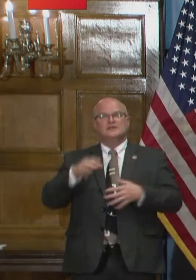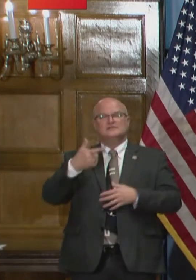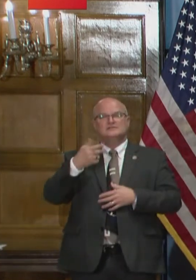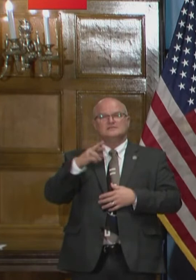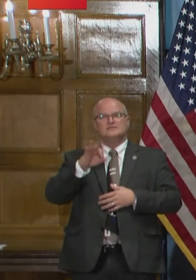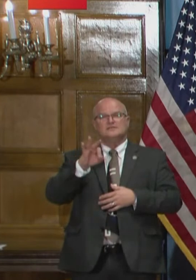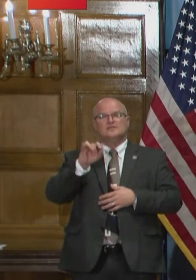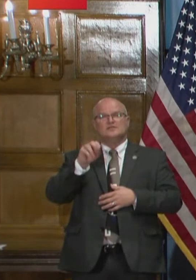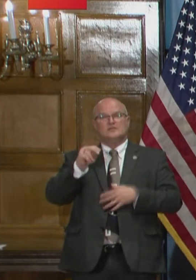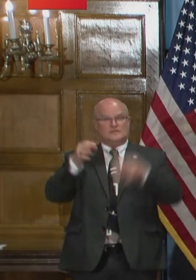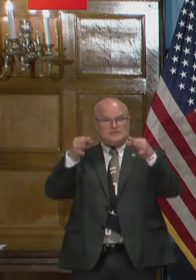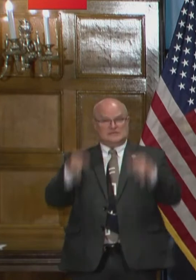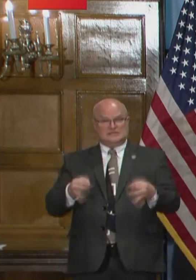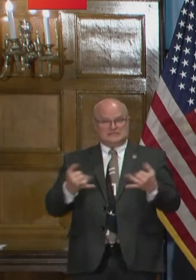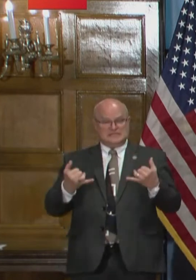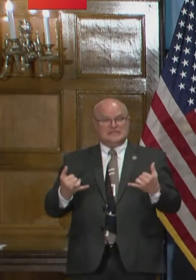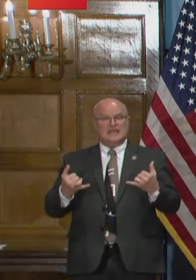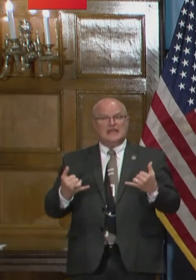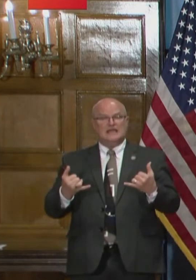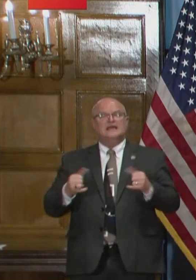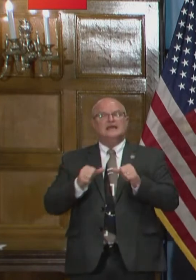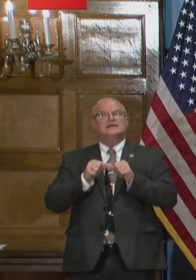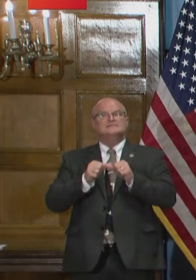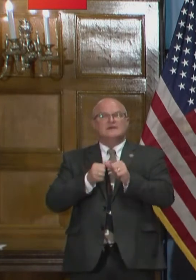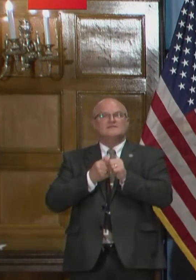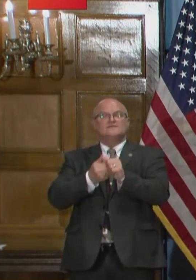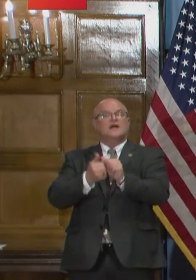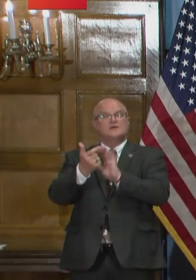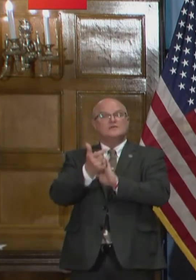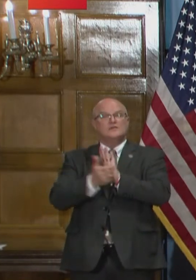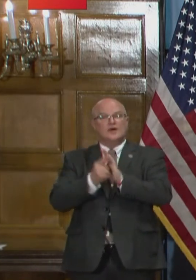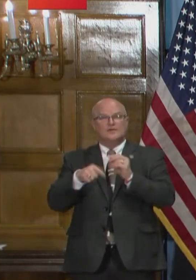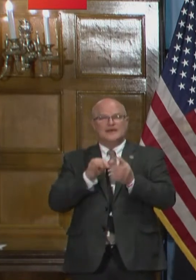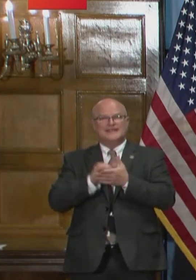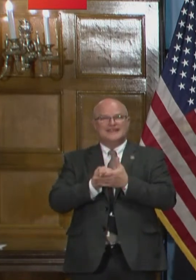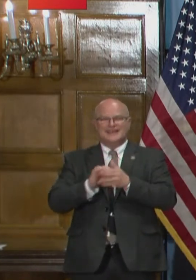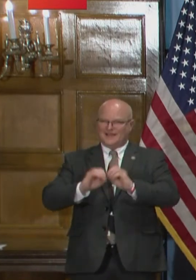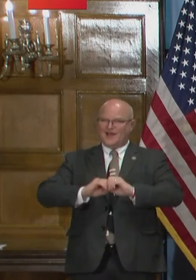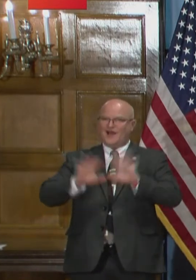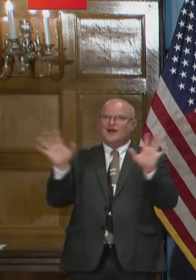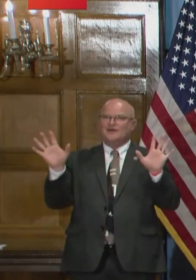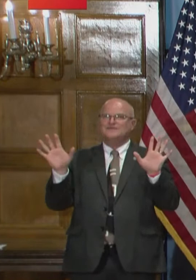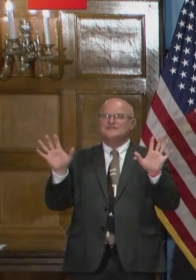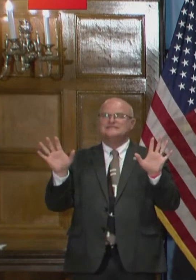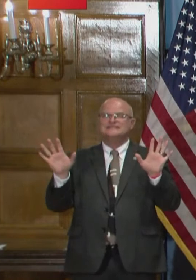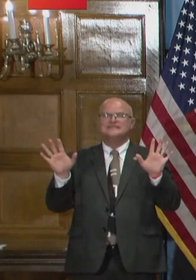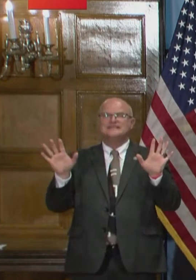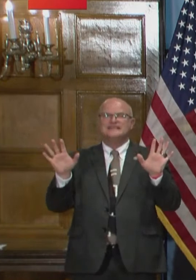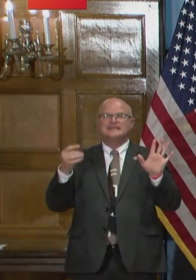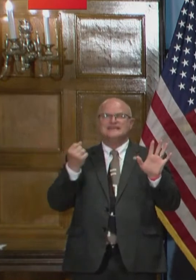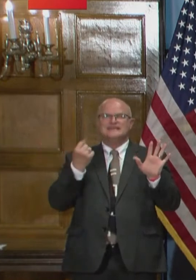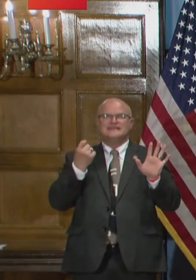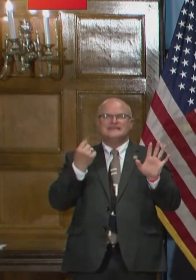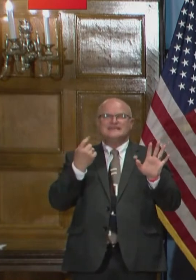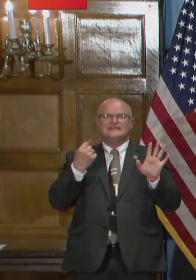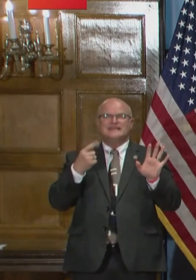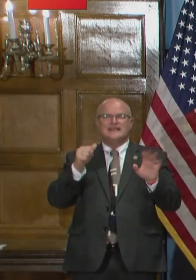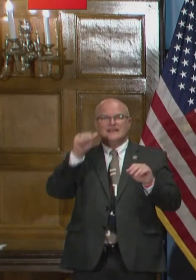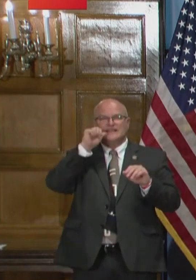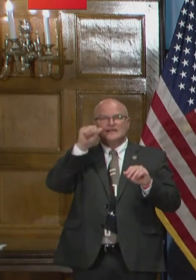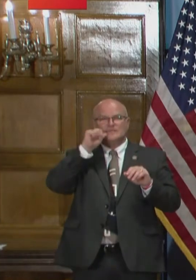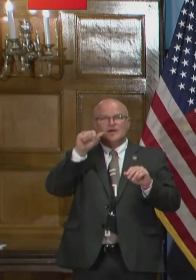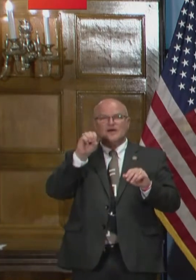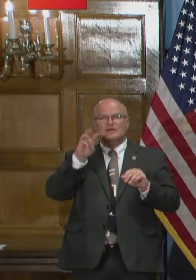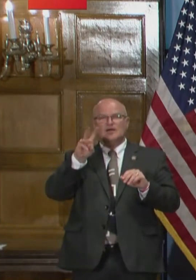today, and consistently following the law on that. Obviously, I understand that the bar